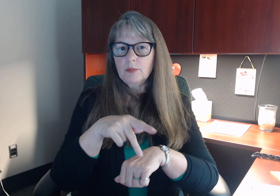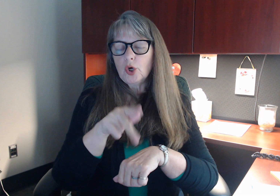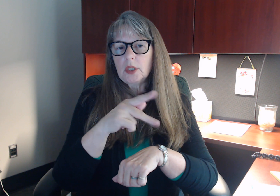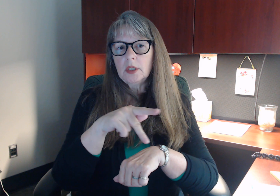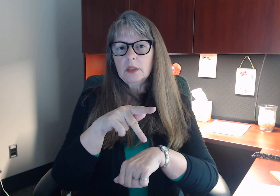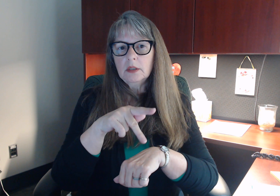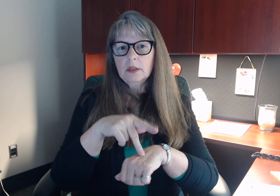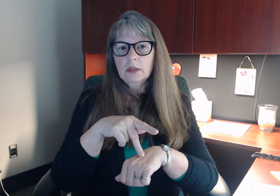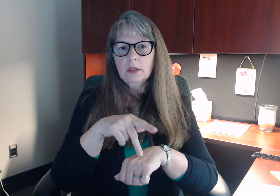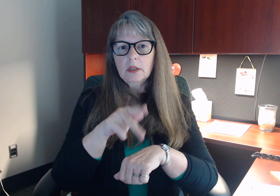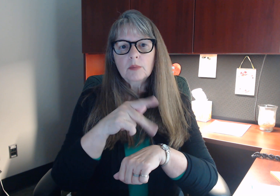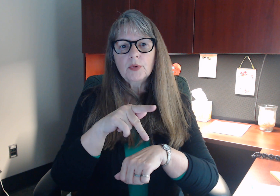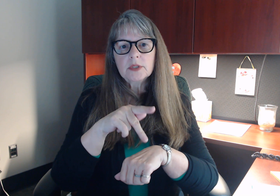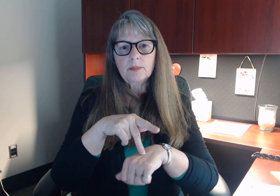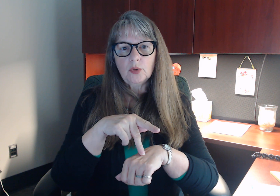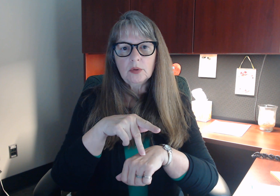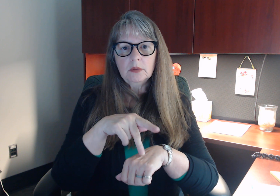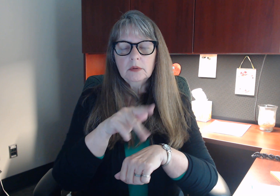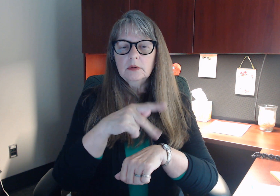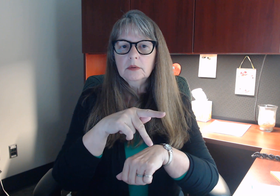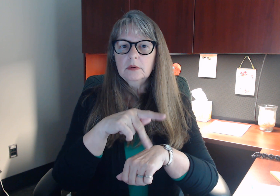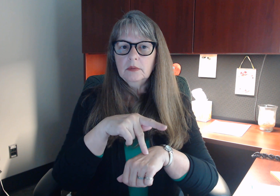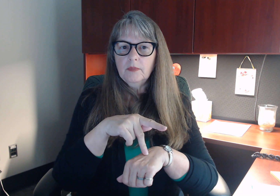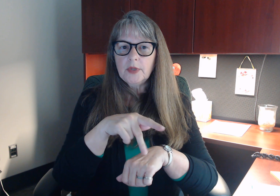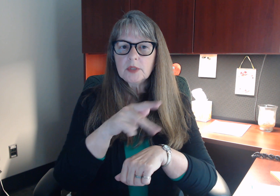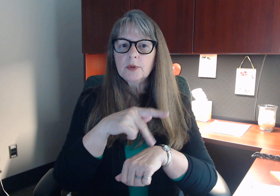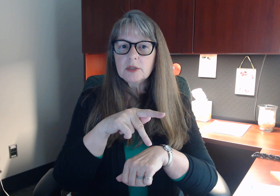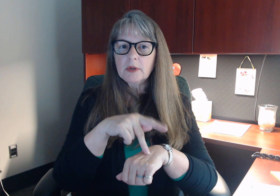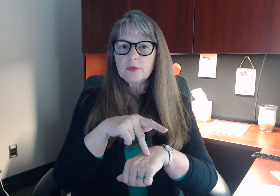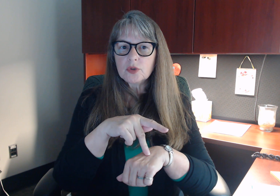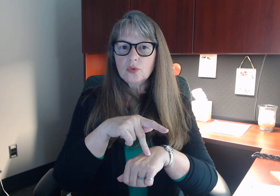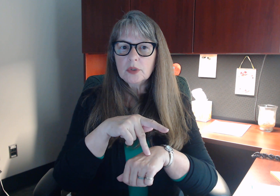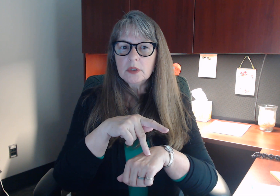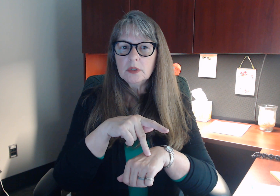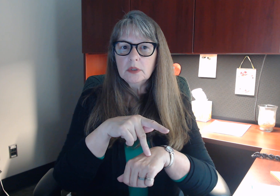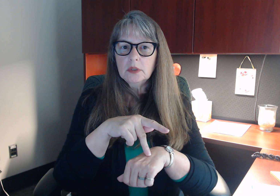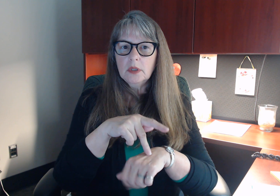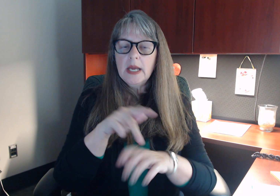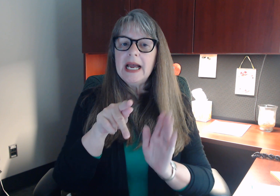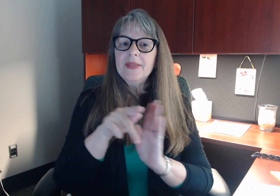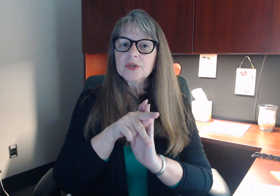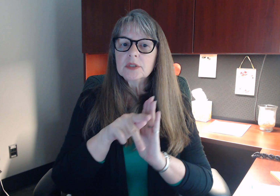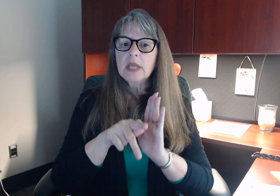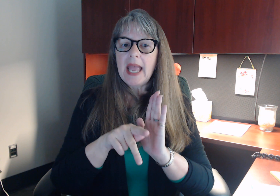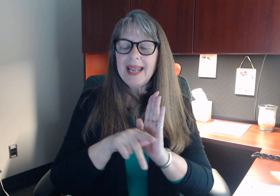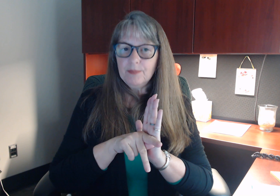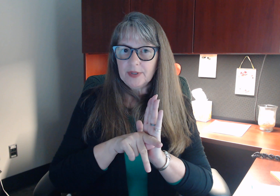mark. Principal. That's the principal of a school. And this is a